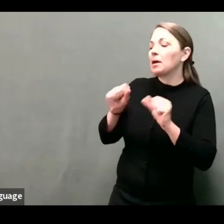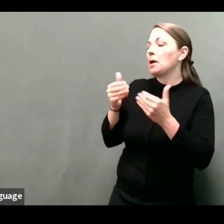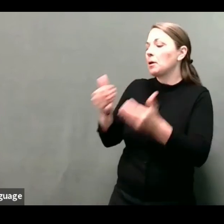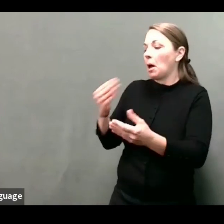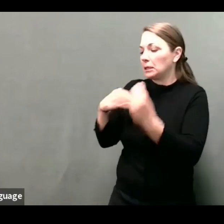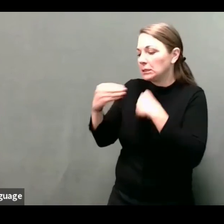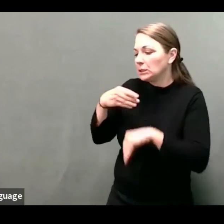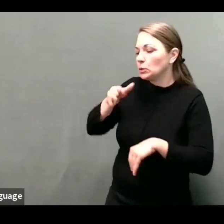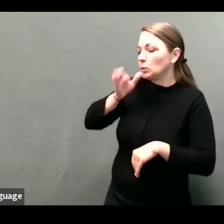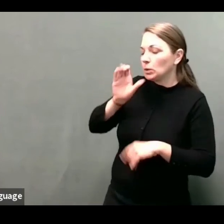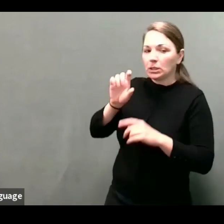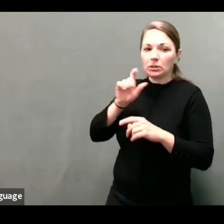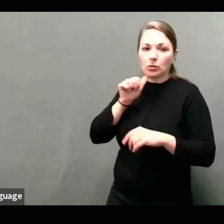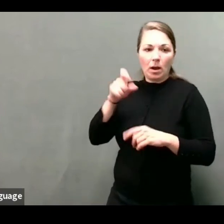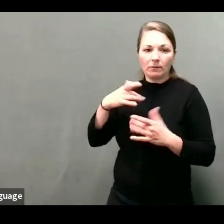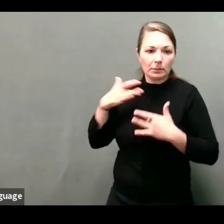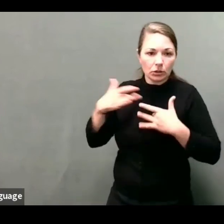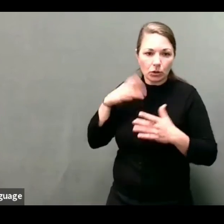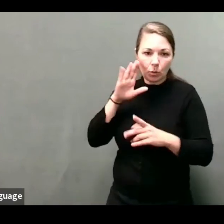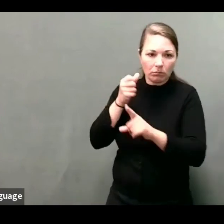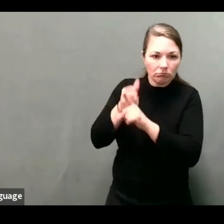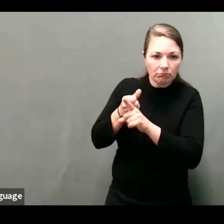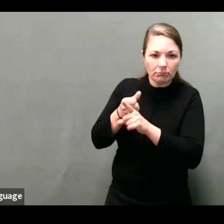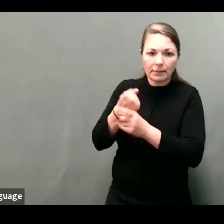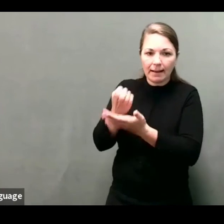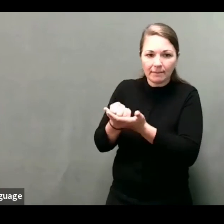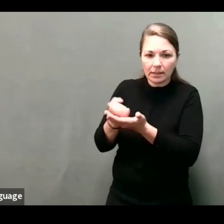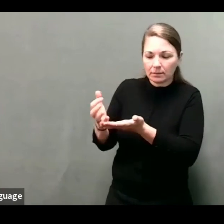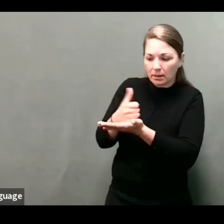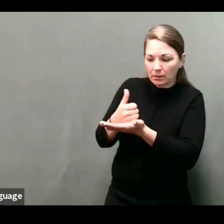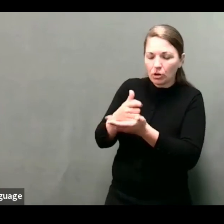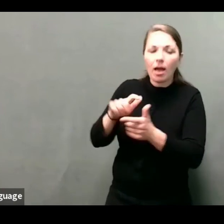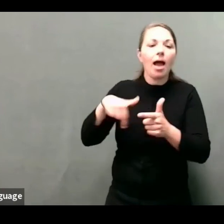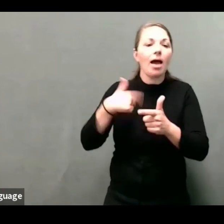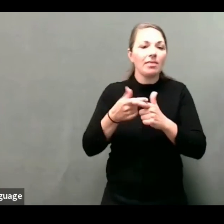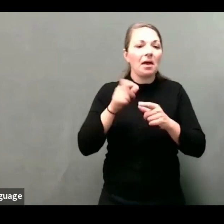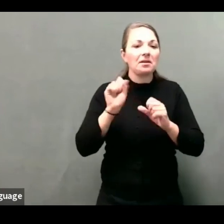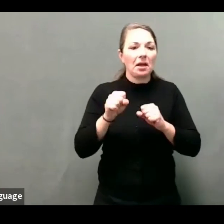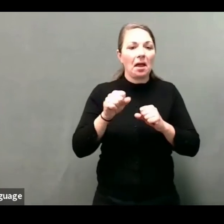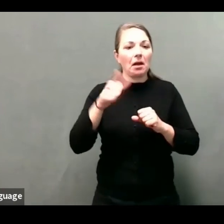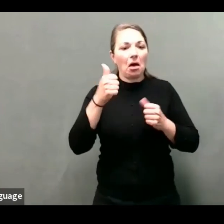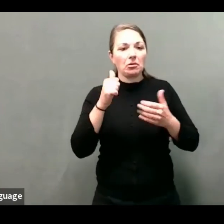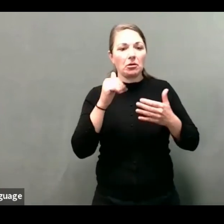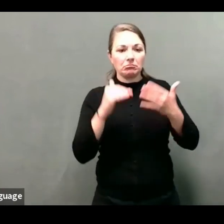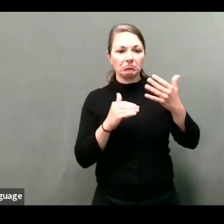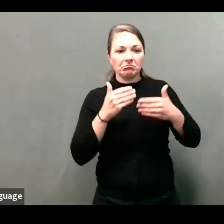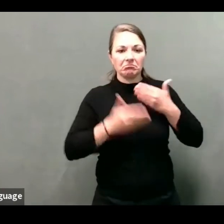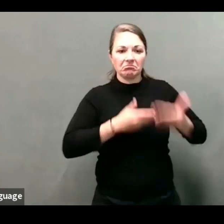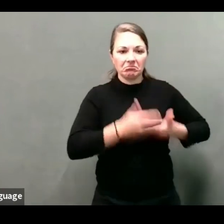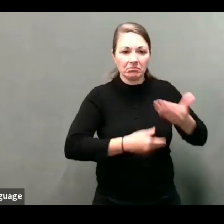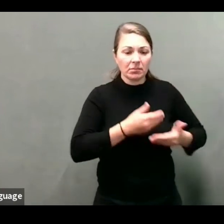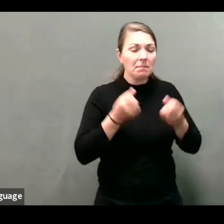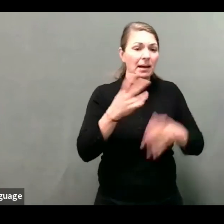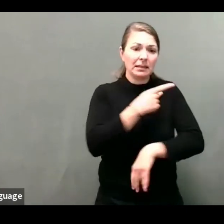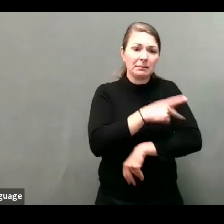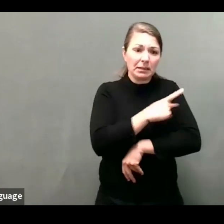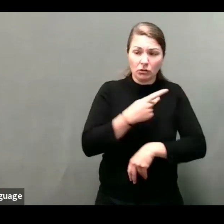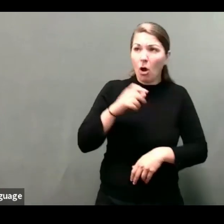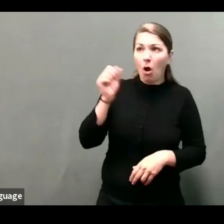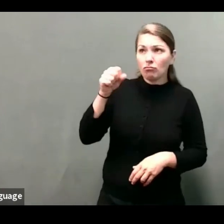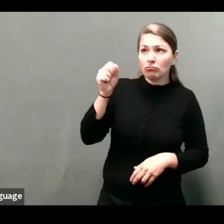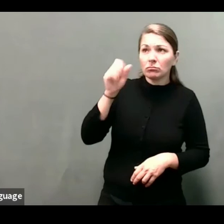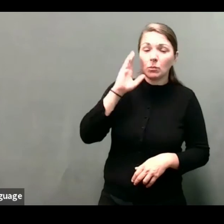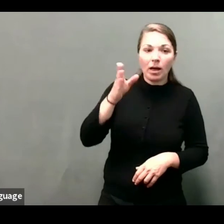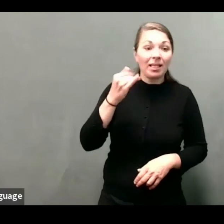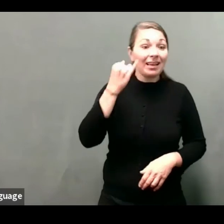worry about that affecting evidence collection. And then we can go back through the rest of this process. And many patients will say yes to that. If